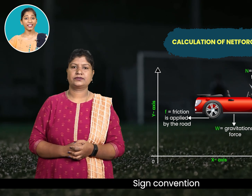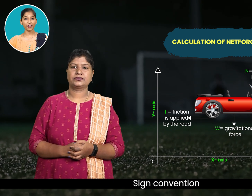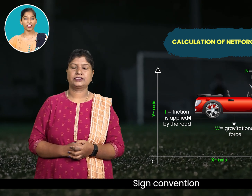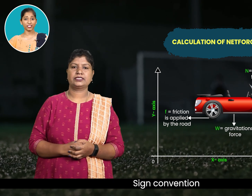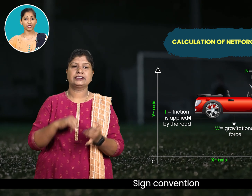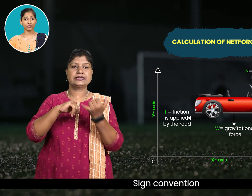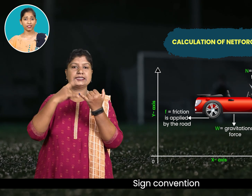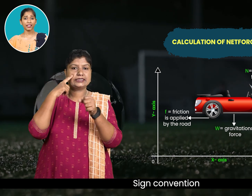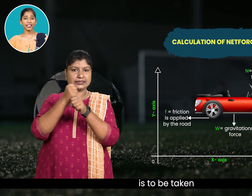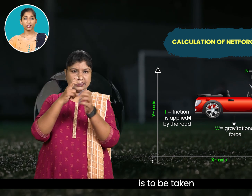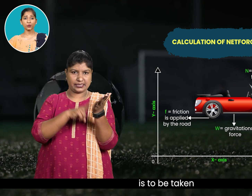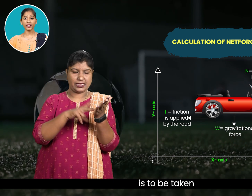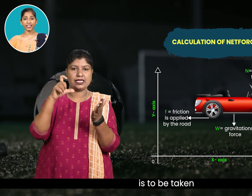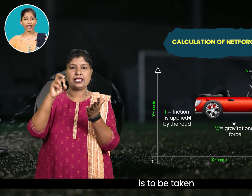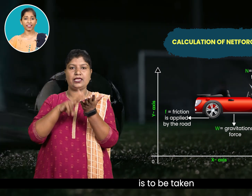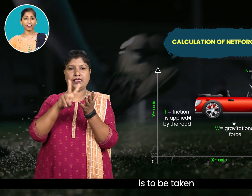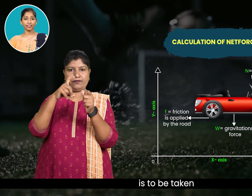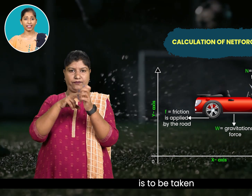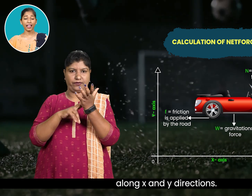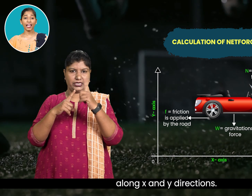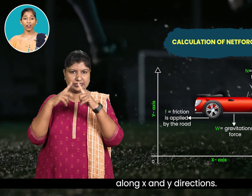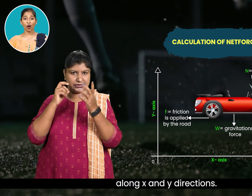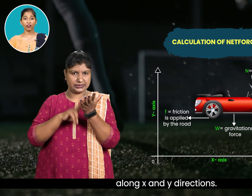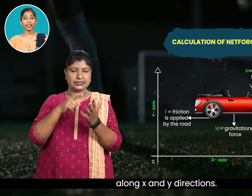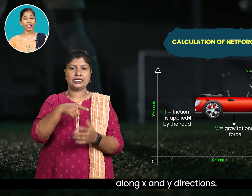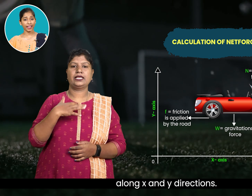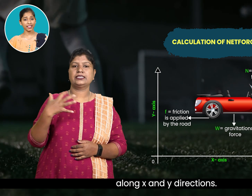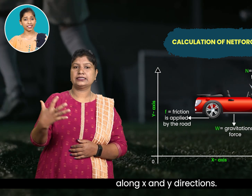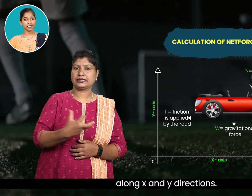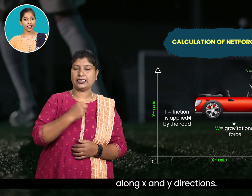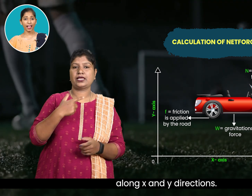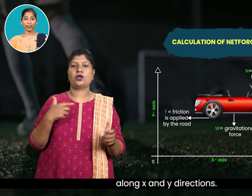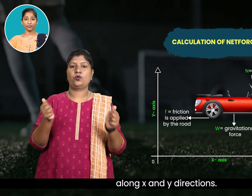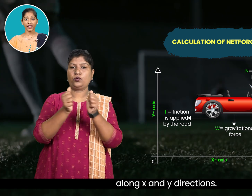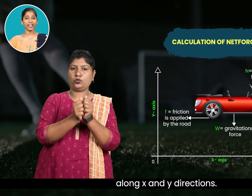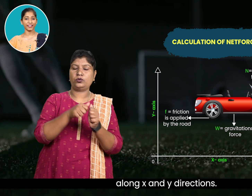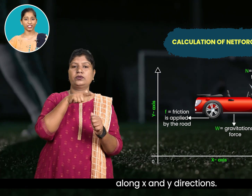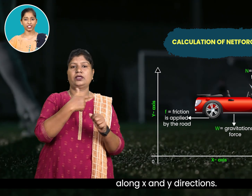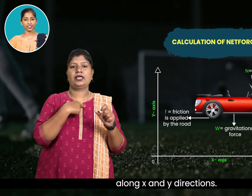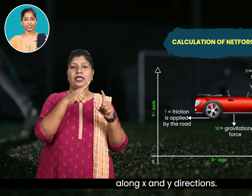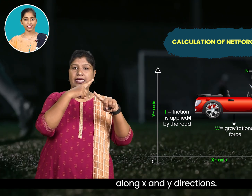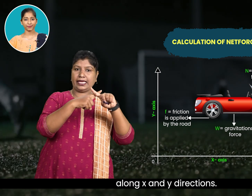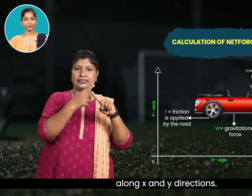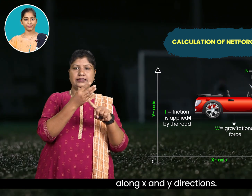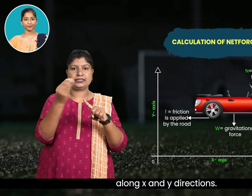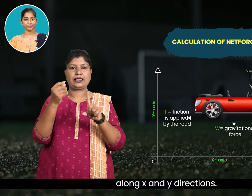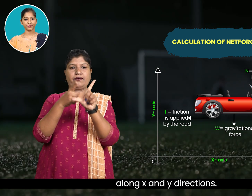Sign convention is to be taken along x and y